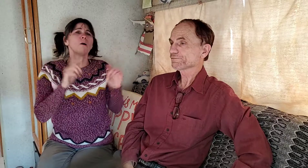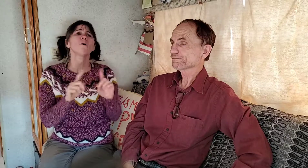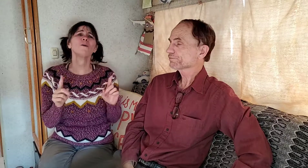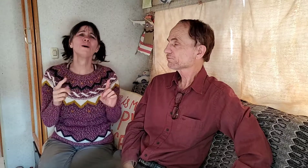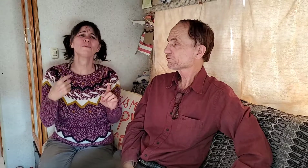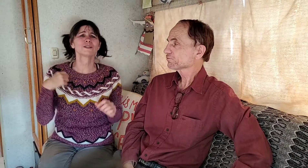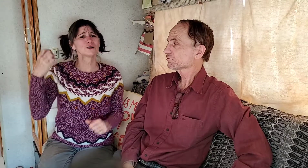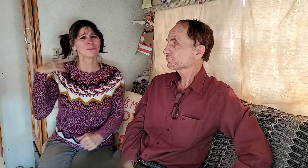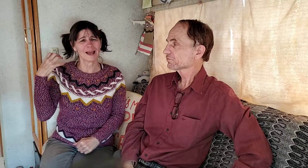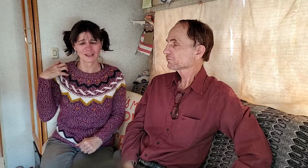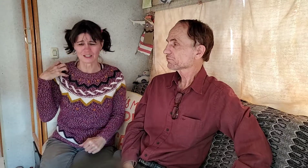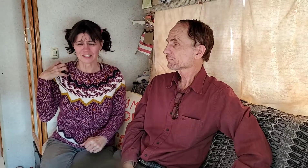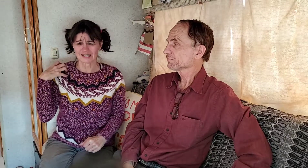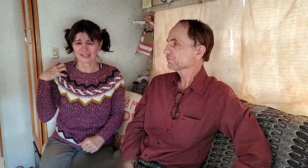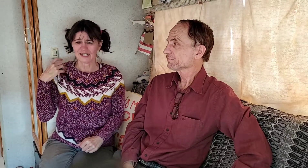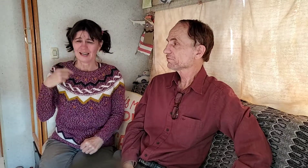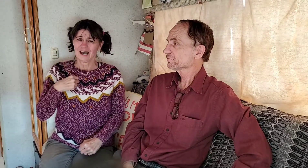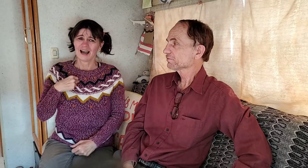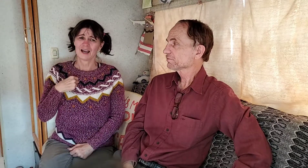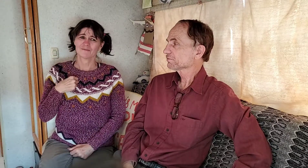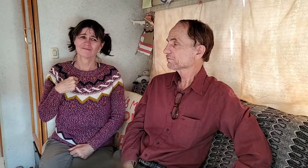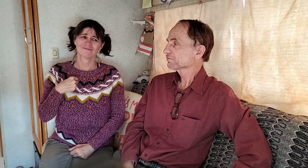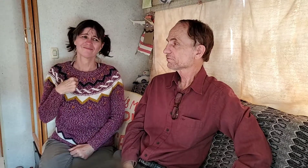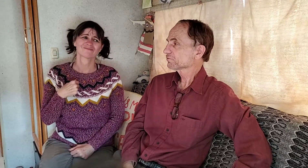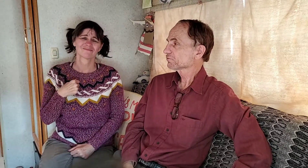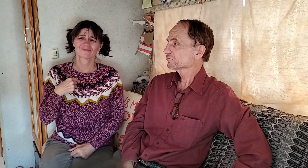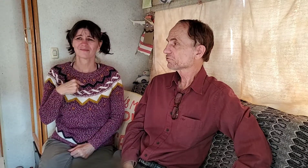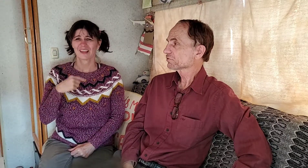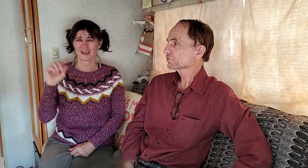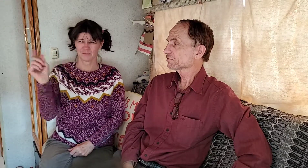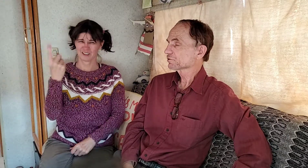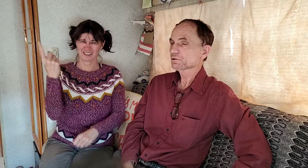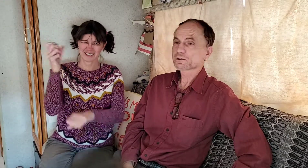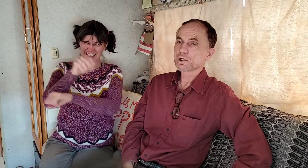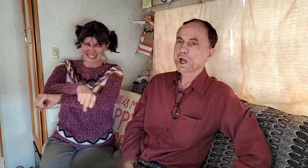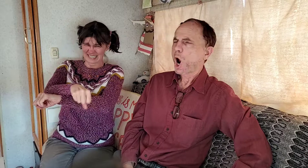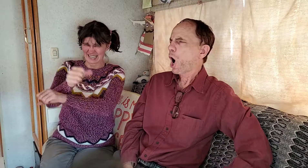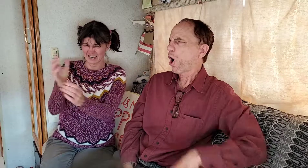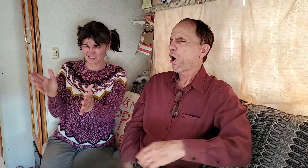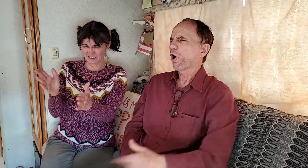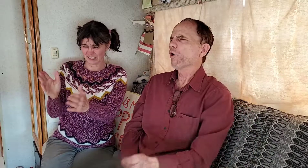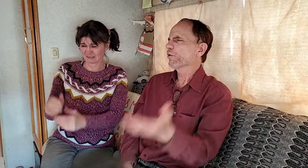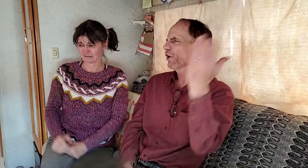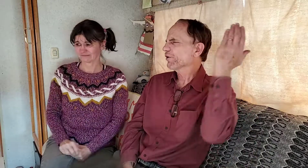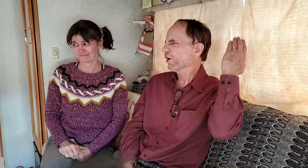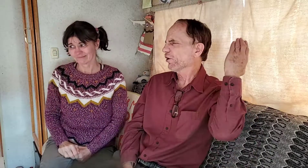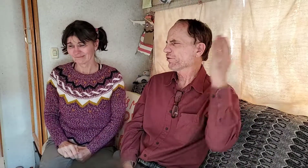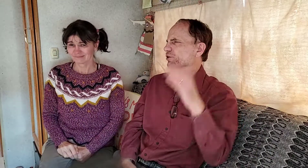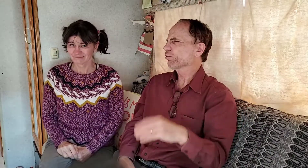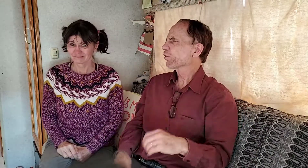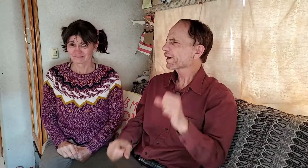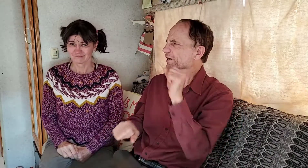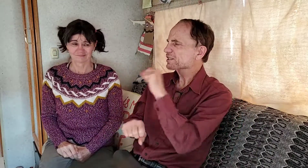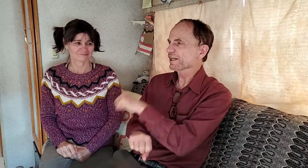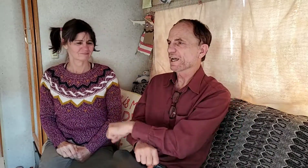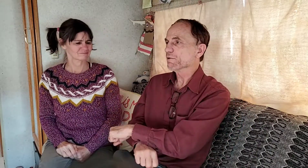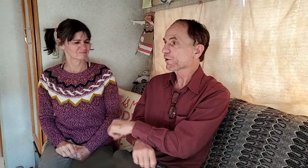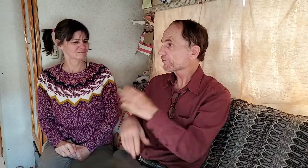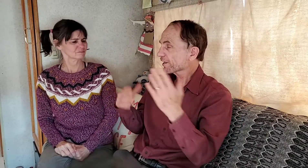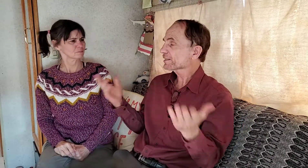Oh, but Your Majesty, I'm just a slave. Oh, no. You were a slave, but we freed the